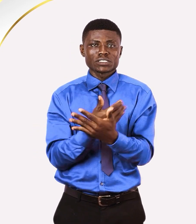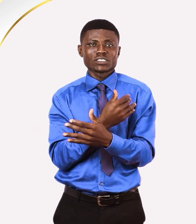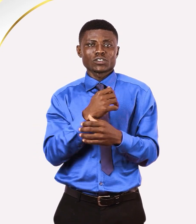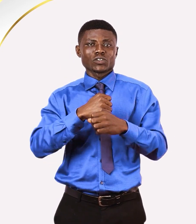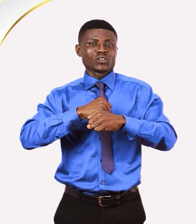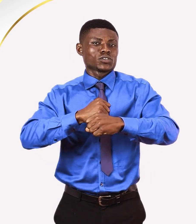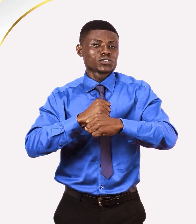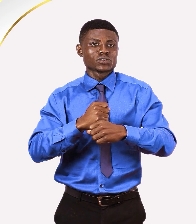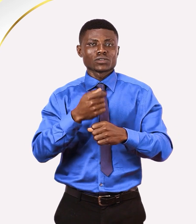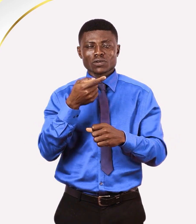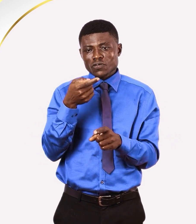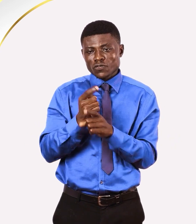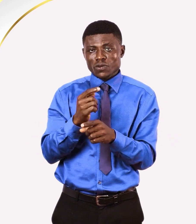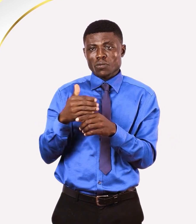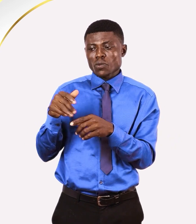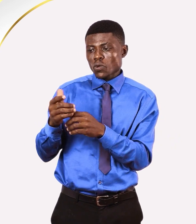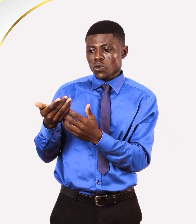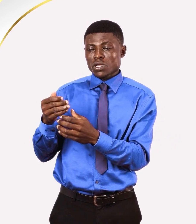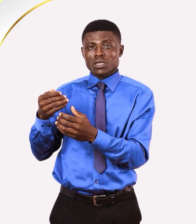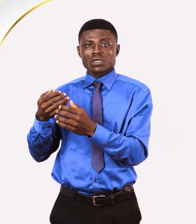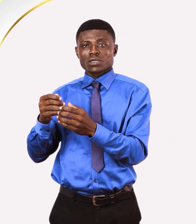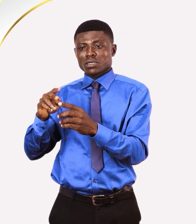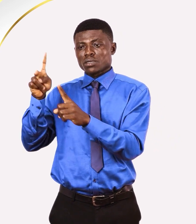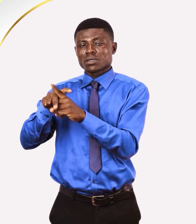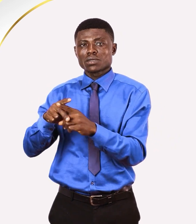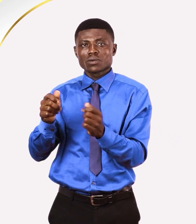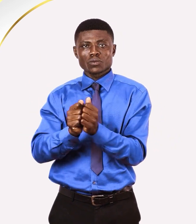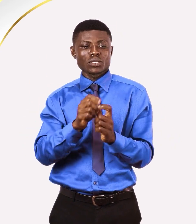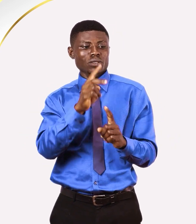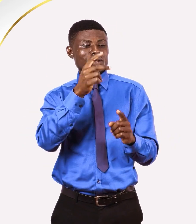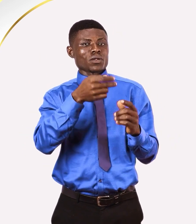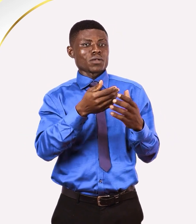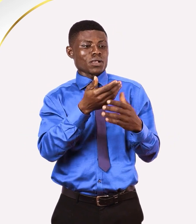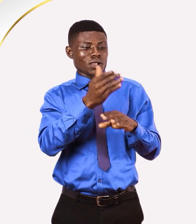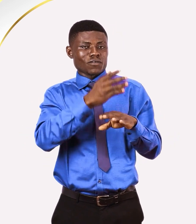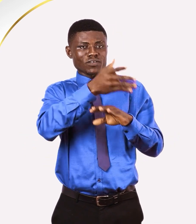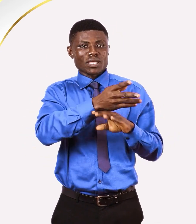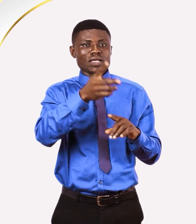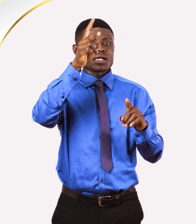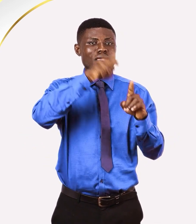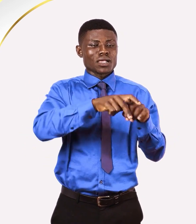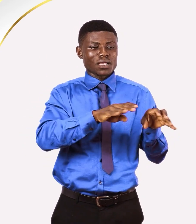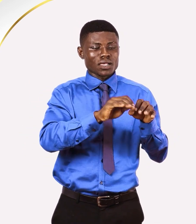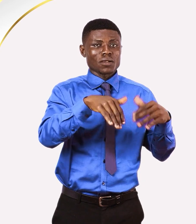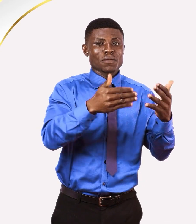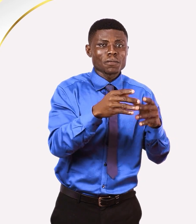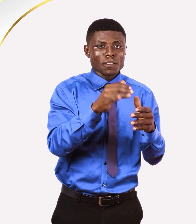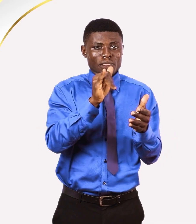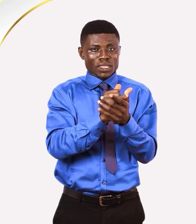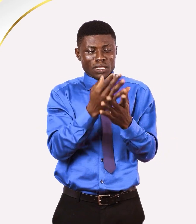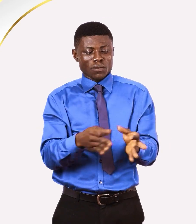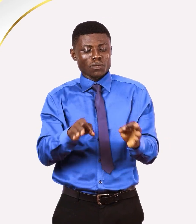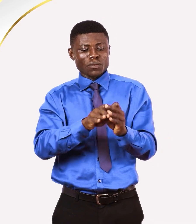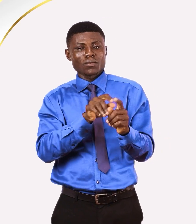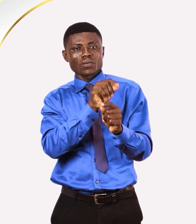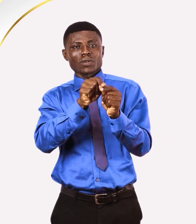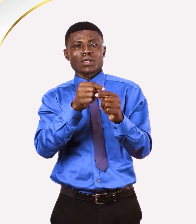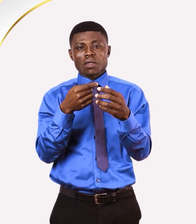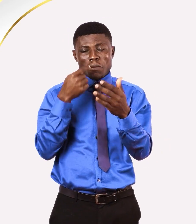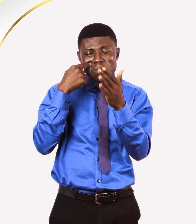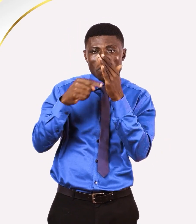new securities, from the initial application to post-offer activities. A major component of this